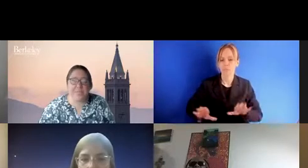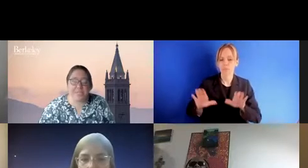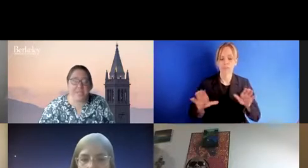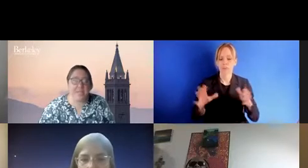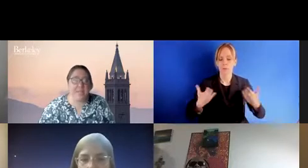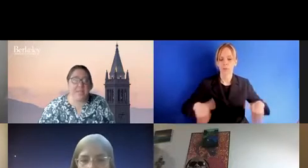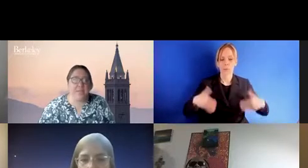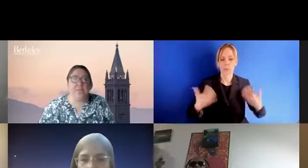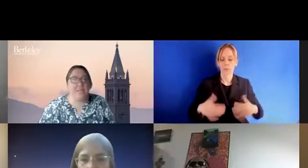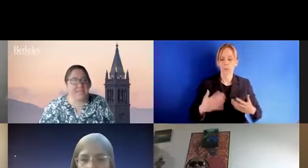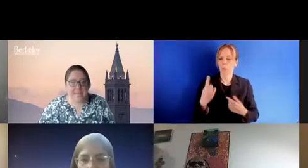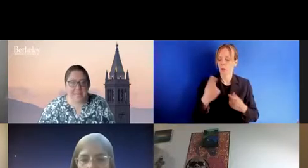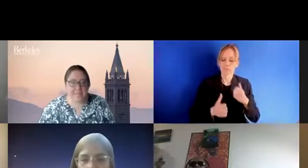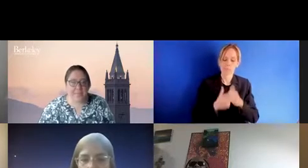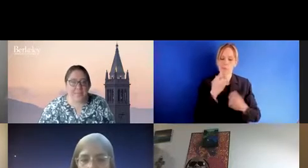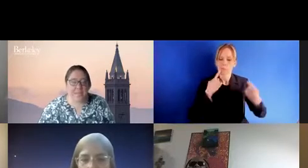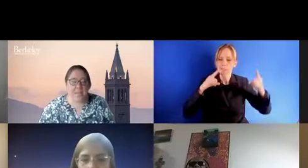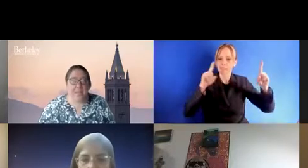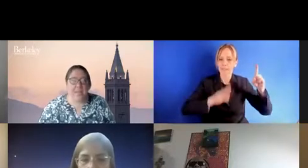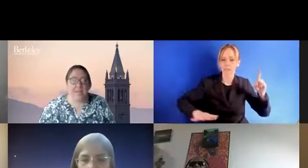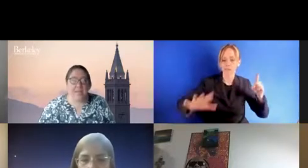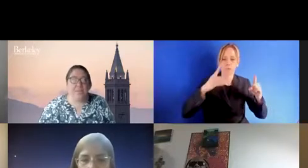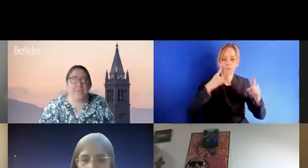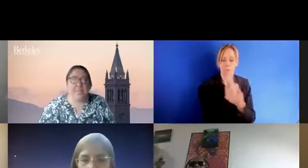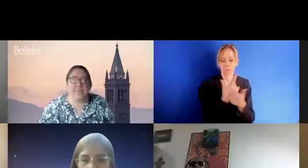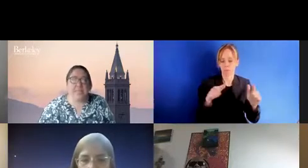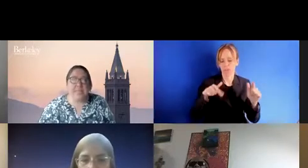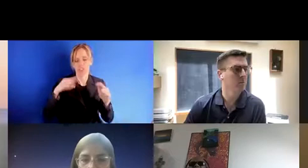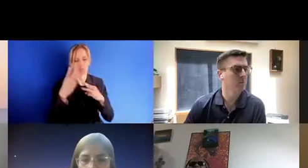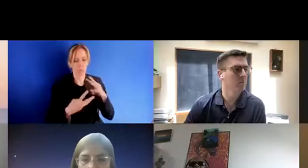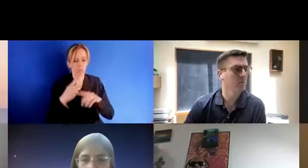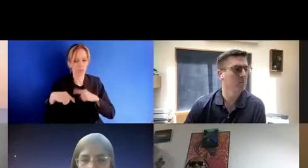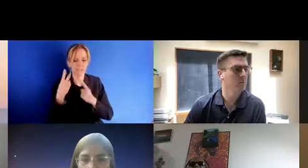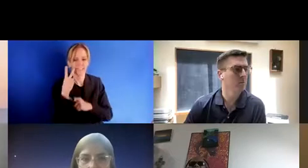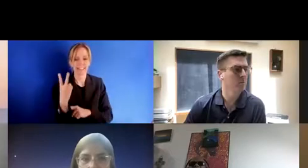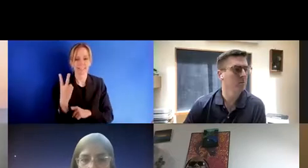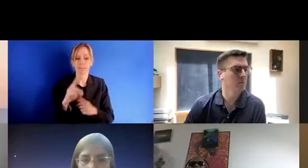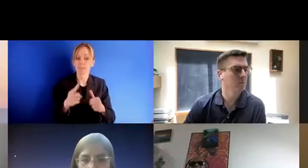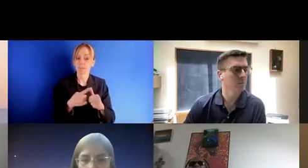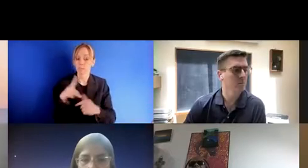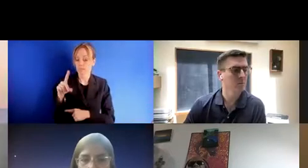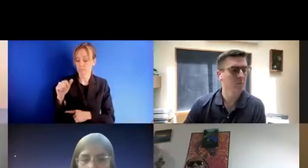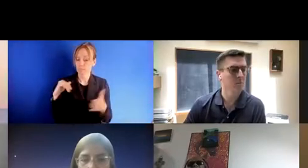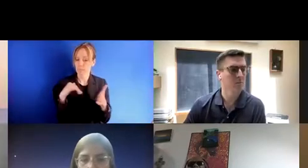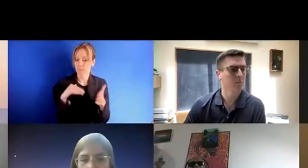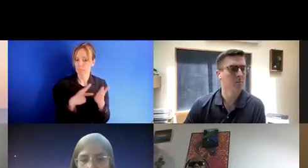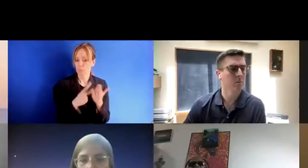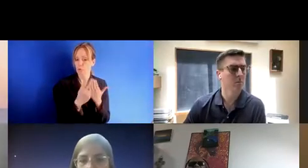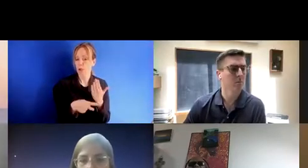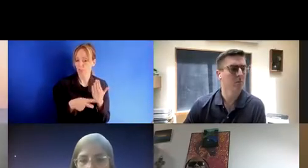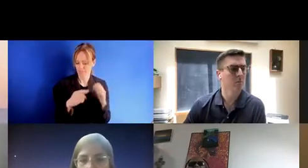for liberation the world has seen. The first disability studies program, also begun here in